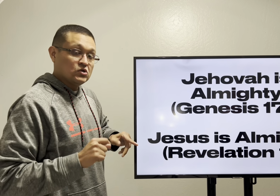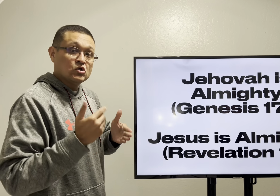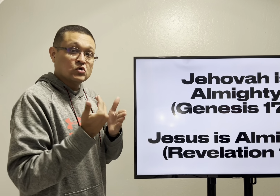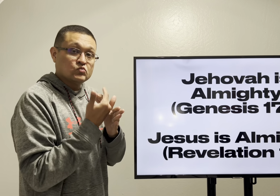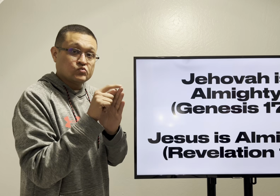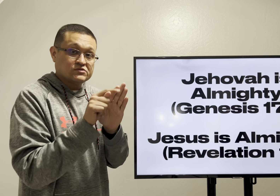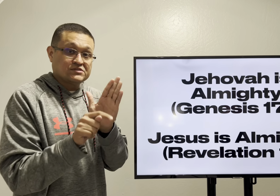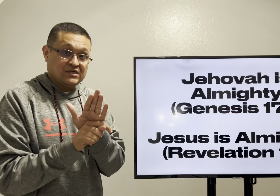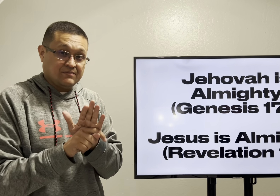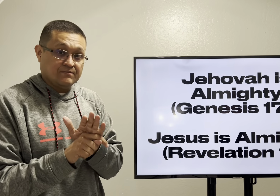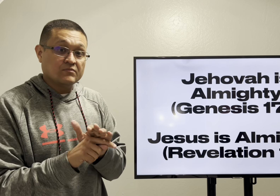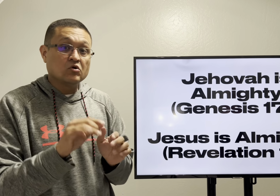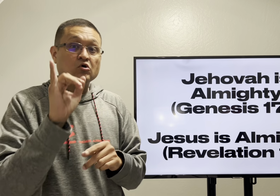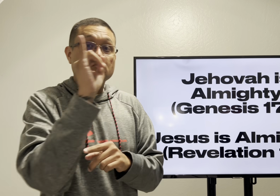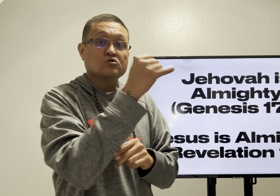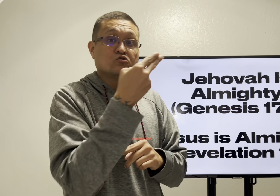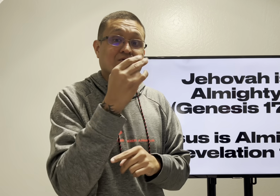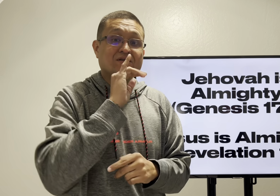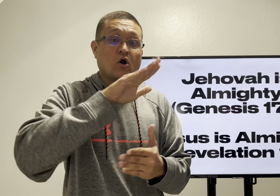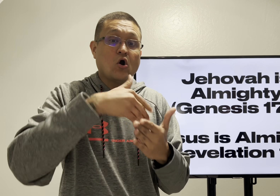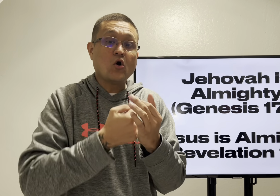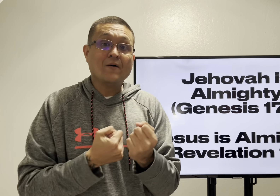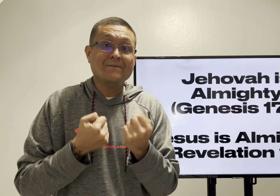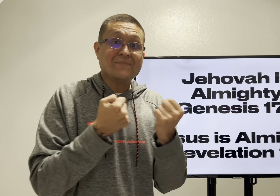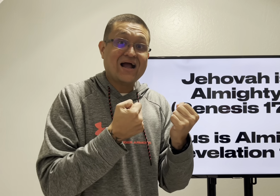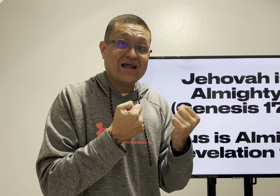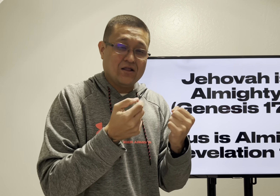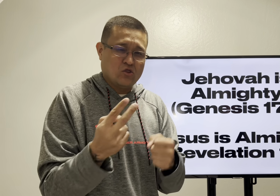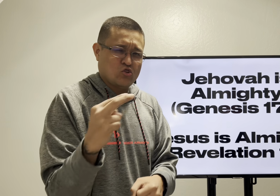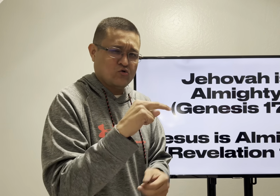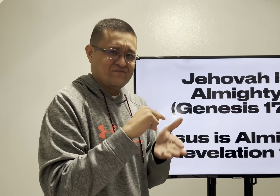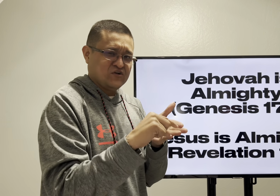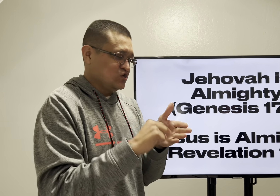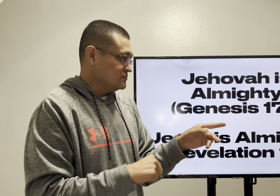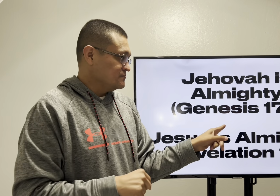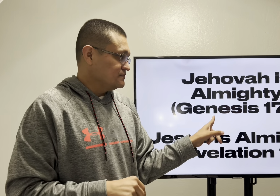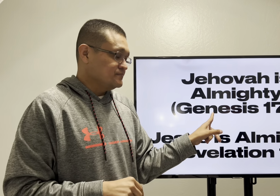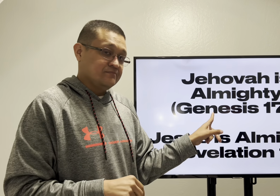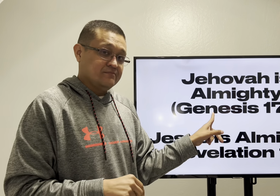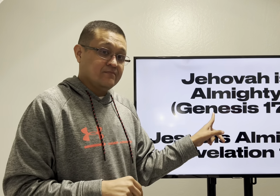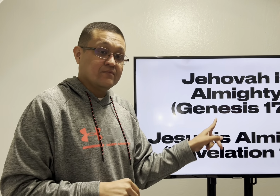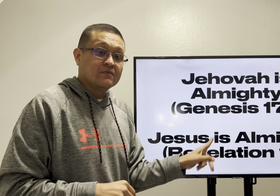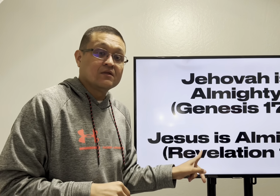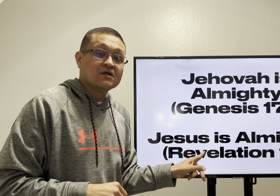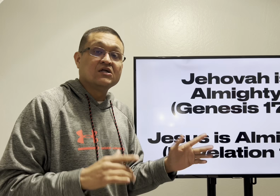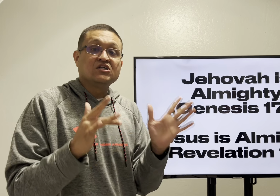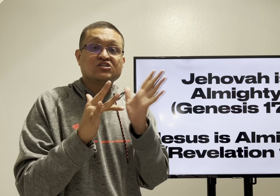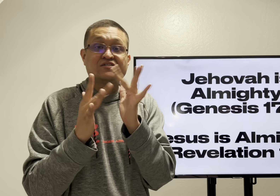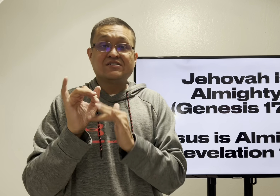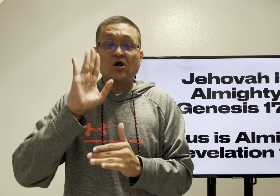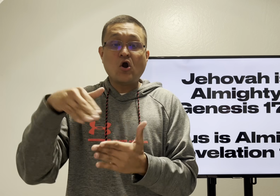So, we just went over some Old Testament. Now let's look at the New Testament. Jesus is